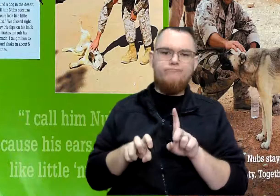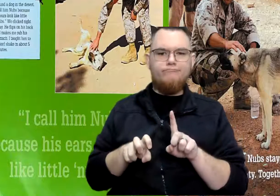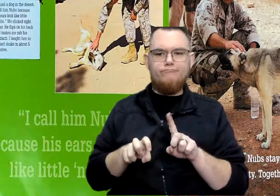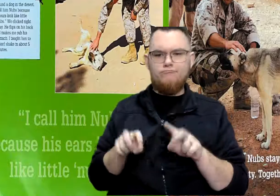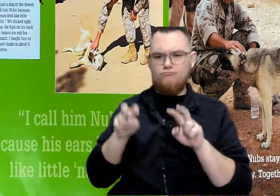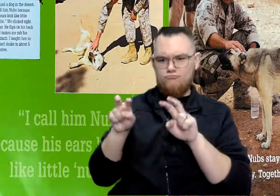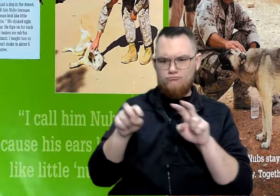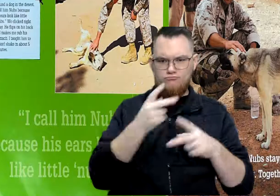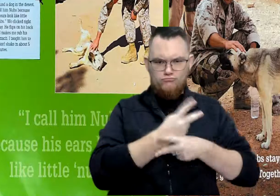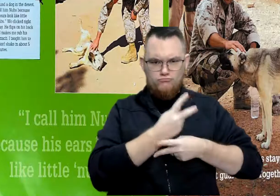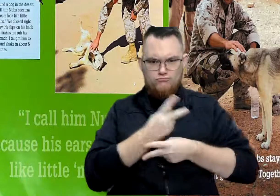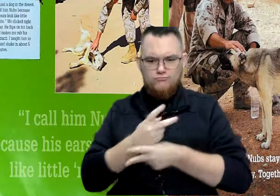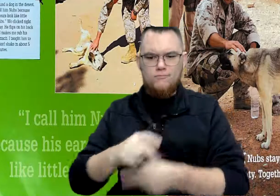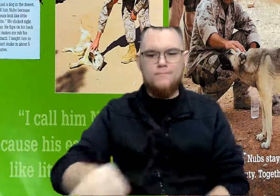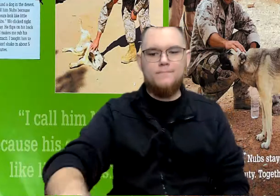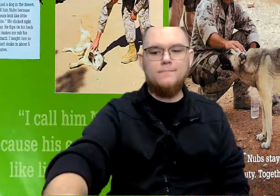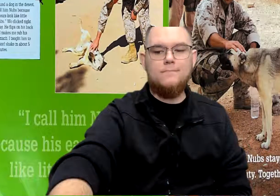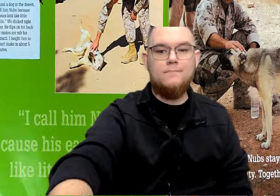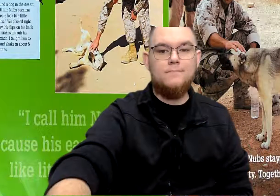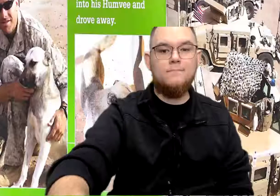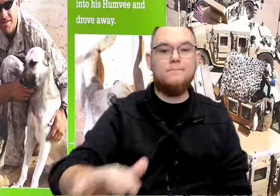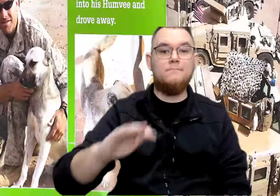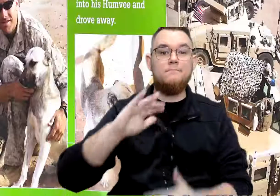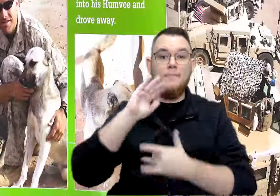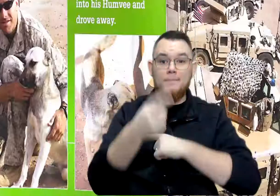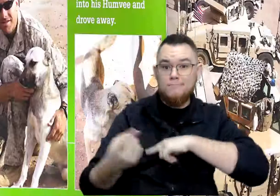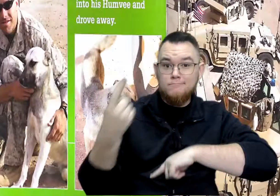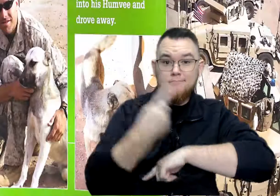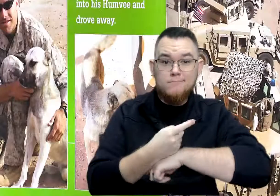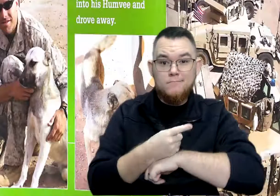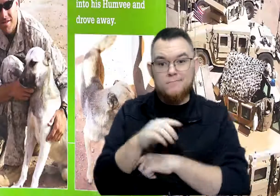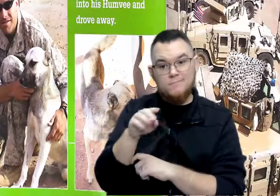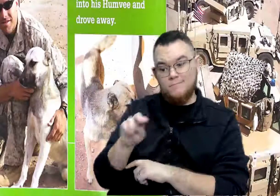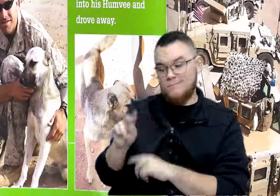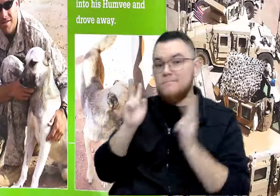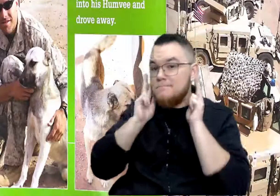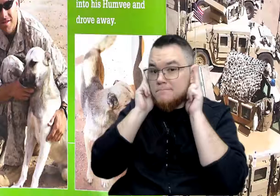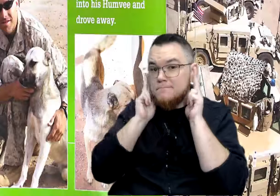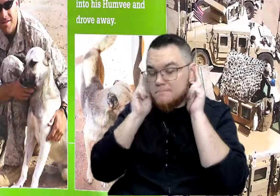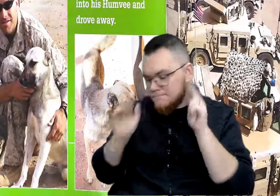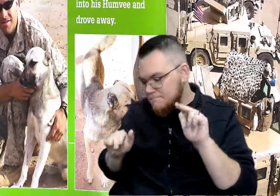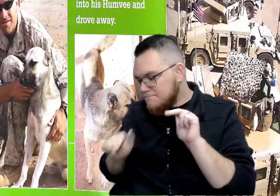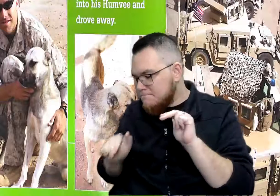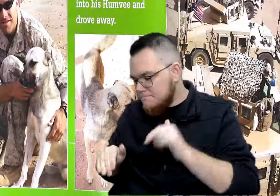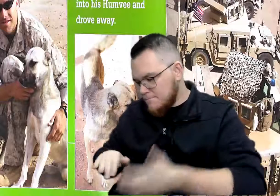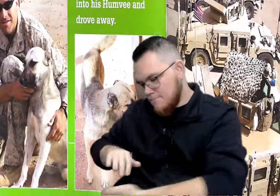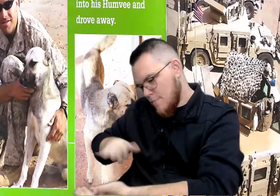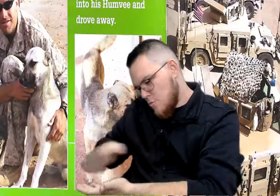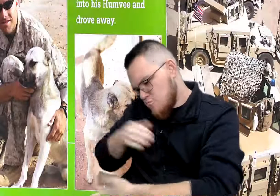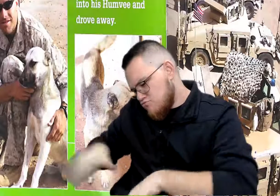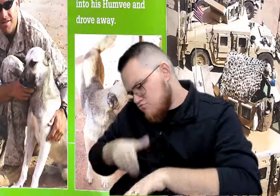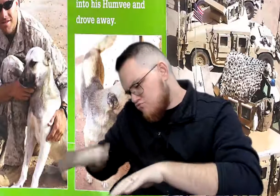The next day, Brian gave Nubs an extra long belly rub. Then he stepped into his Humvee and drove